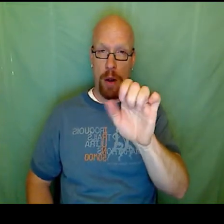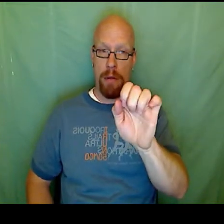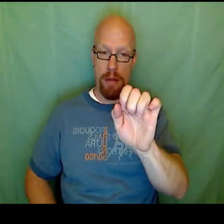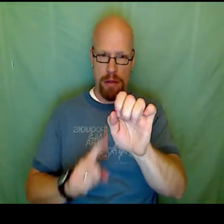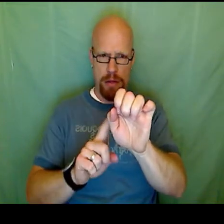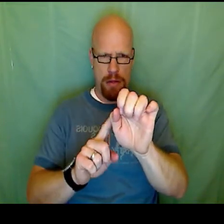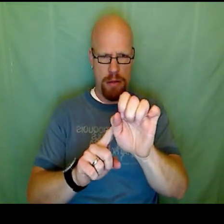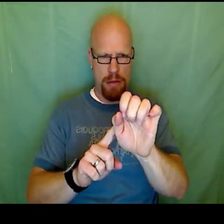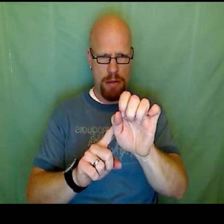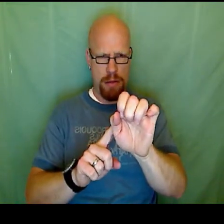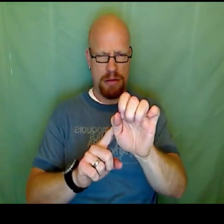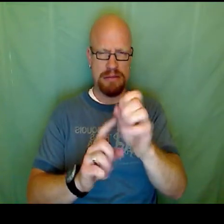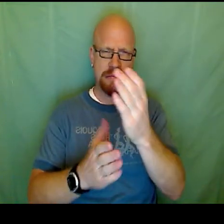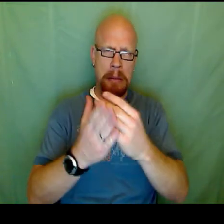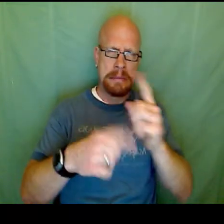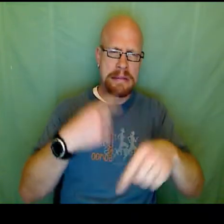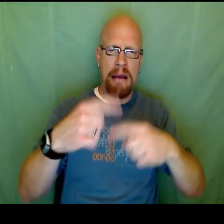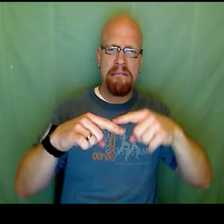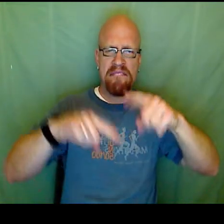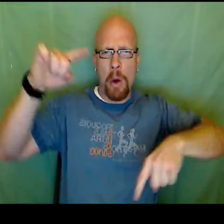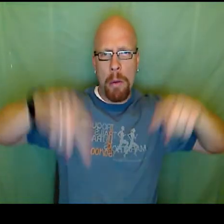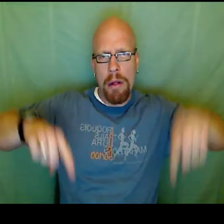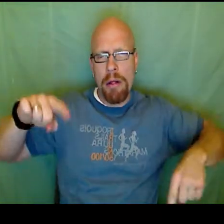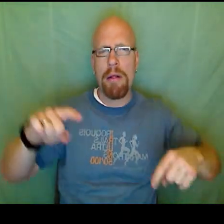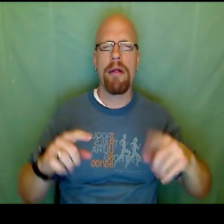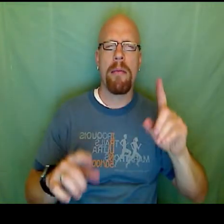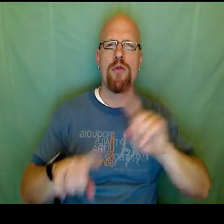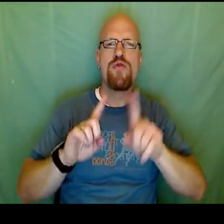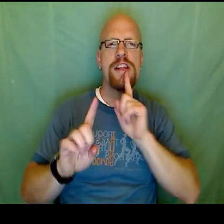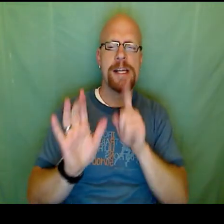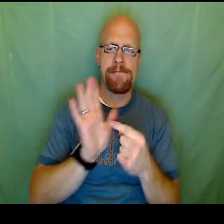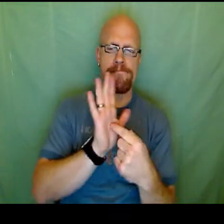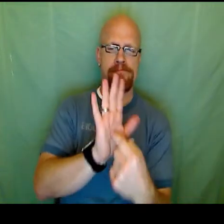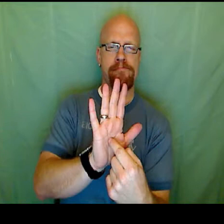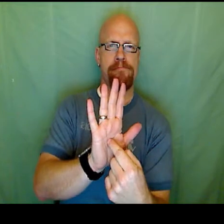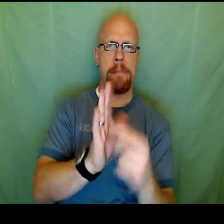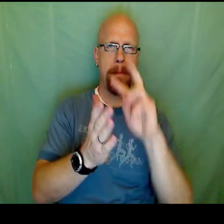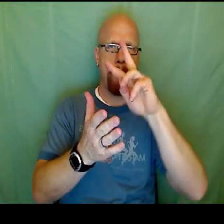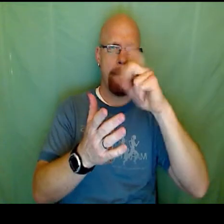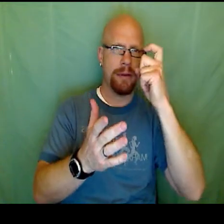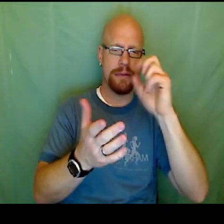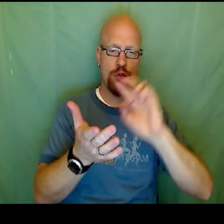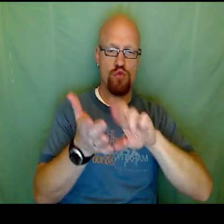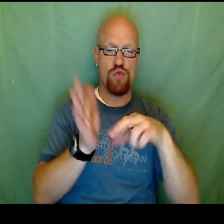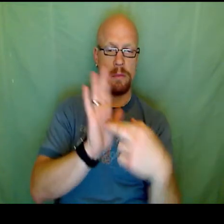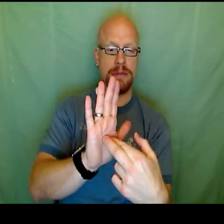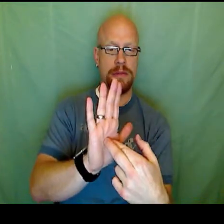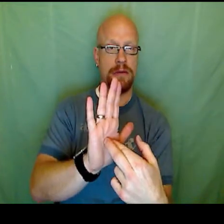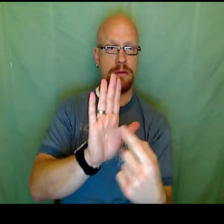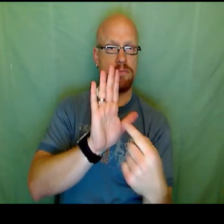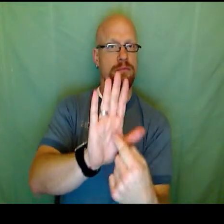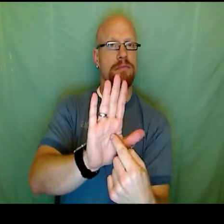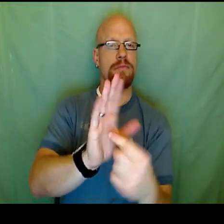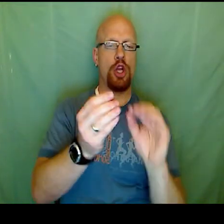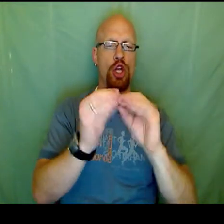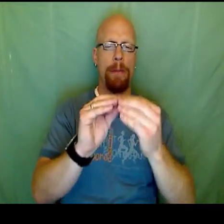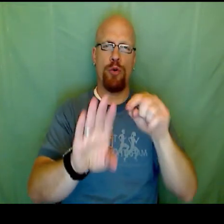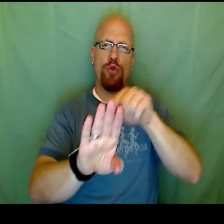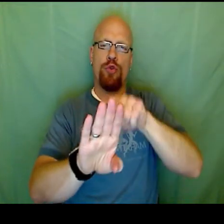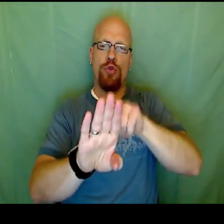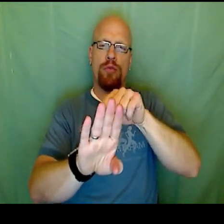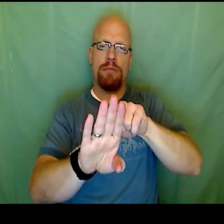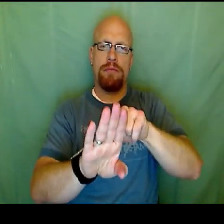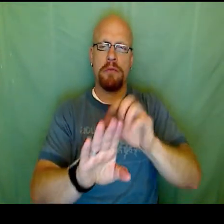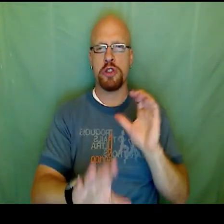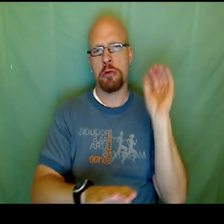Now, a variable term, like our negative 5y, can have variable value